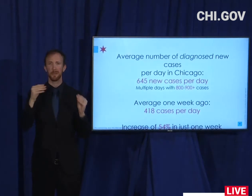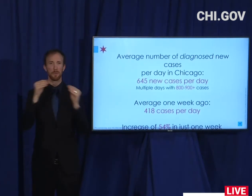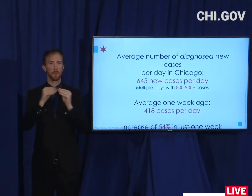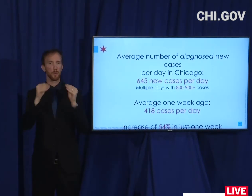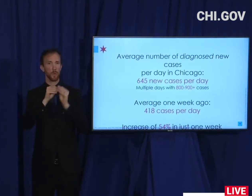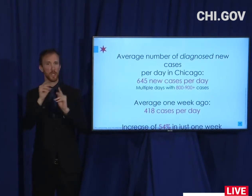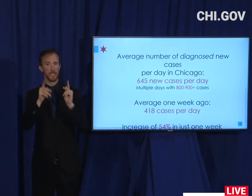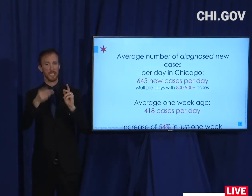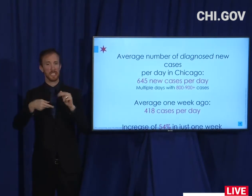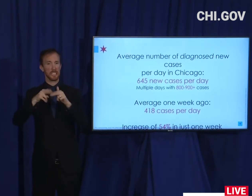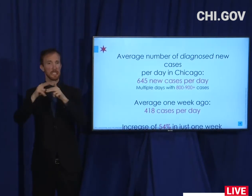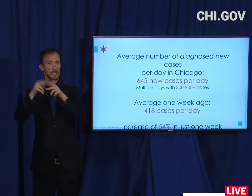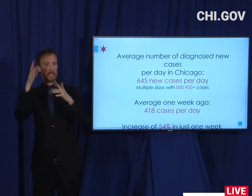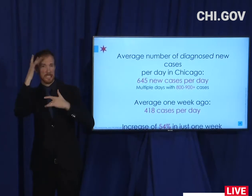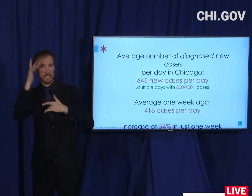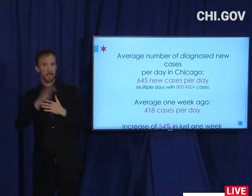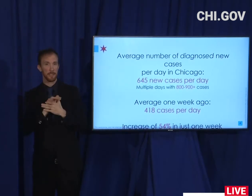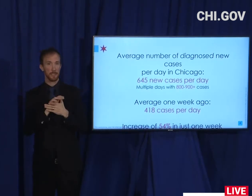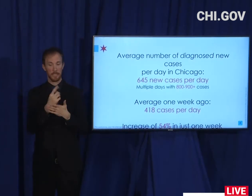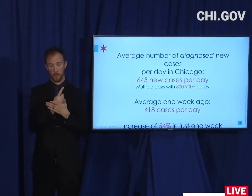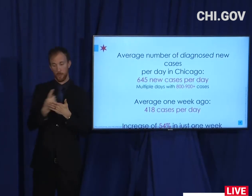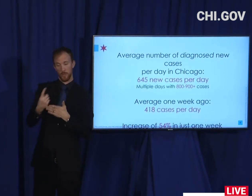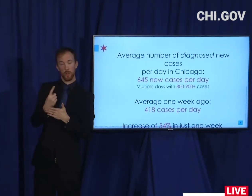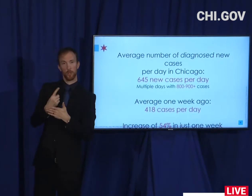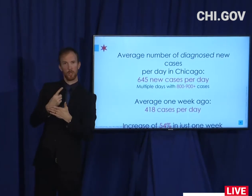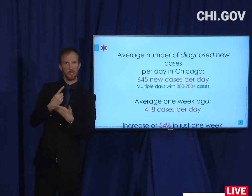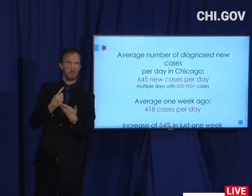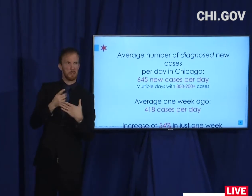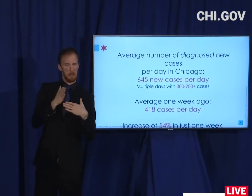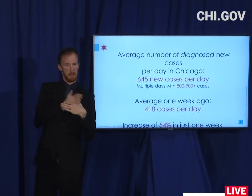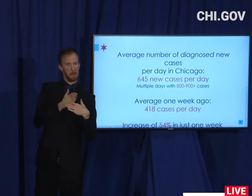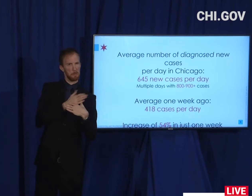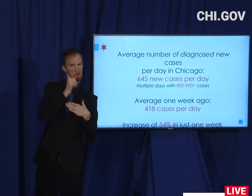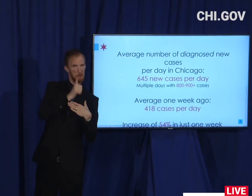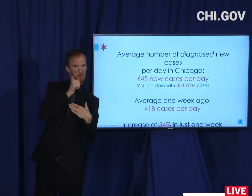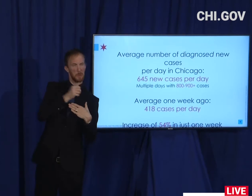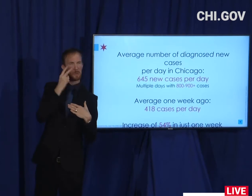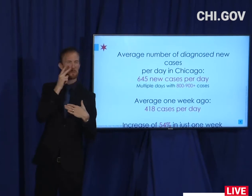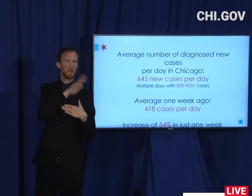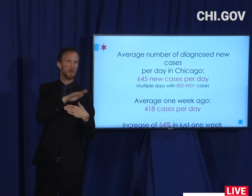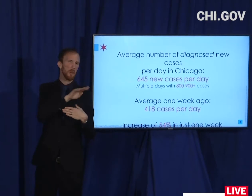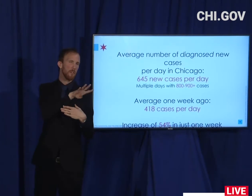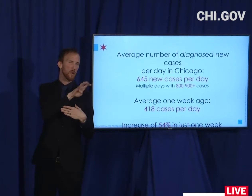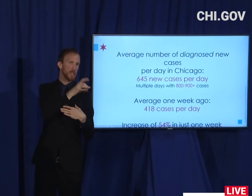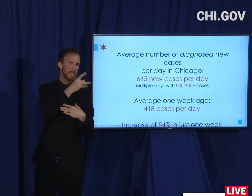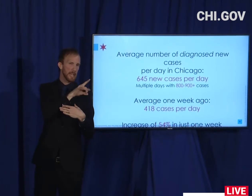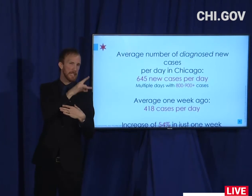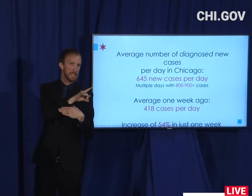1 week ago, we were at 418 cases per day, an increase of